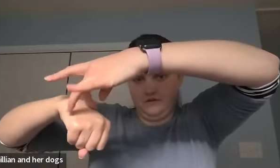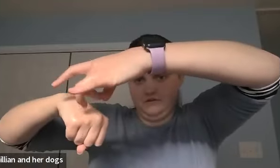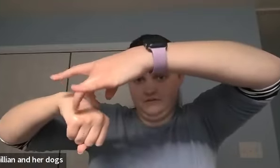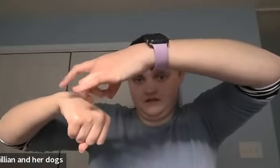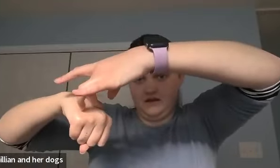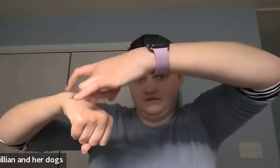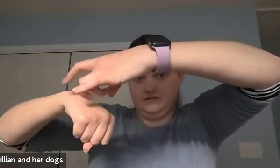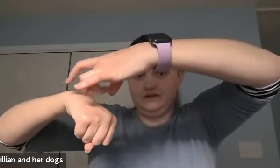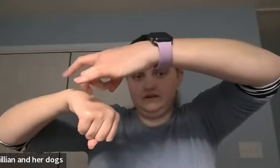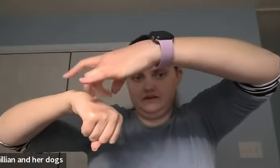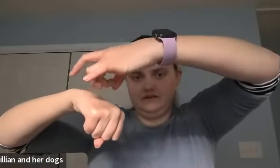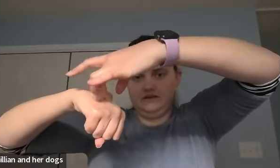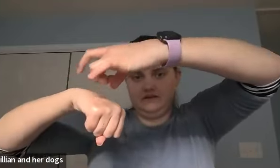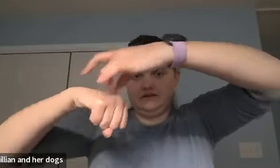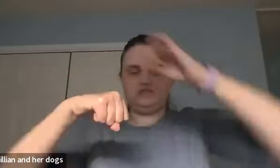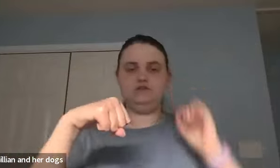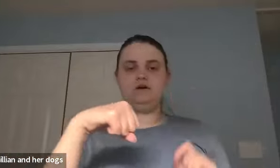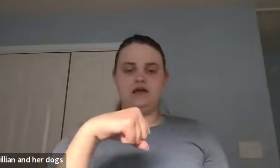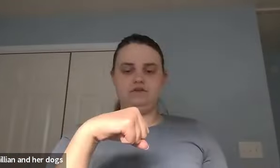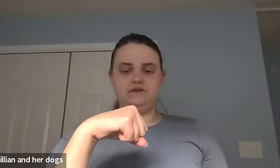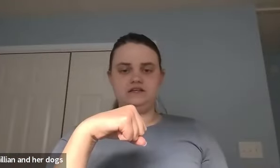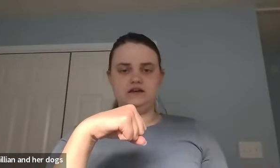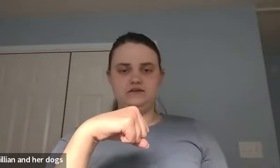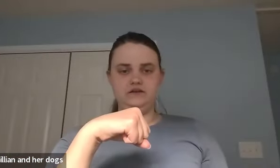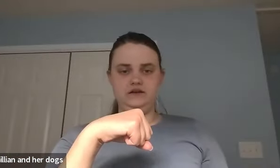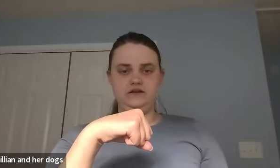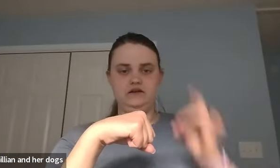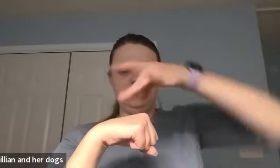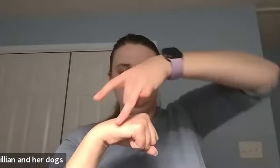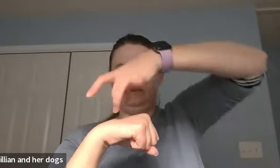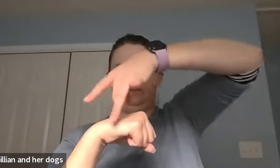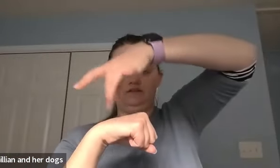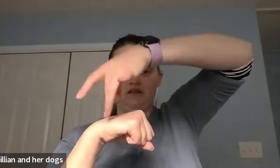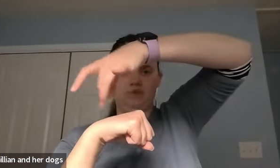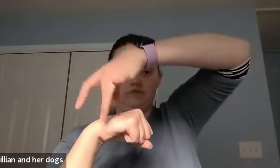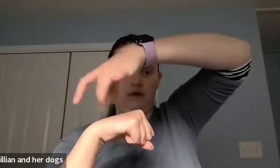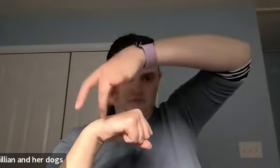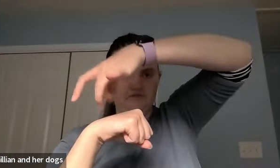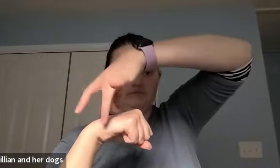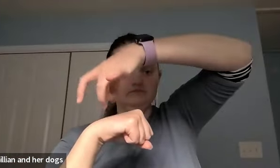the views. Yeah. So you want to have your fist kind of here, and then you flick the top of it. Pumpkin.